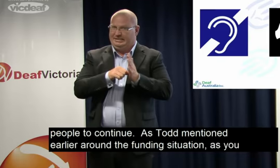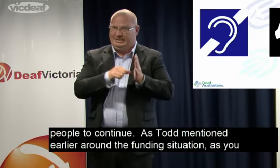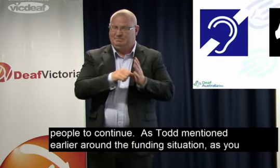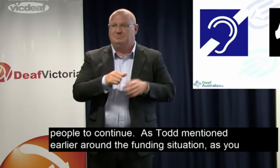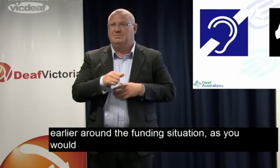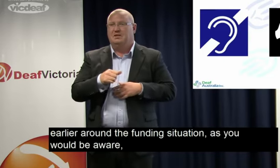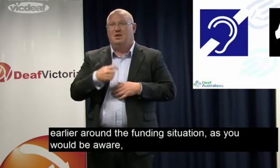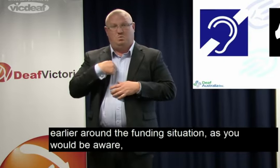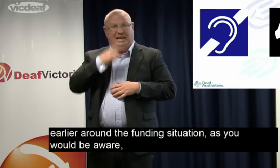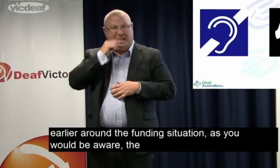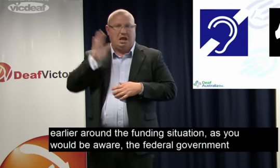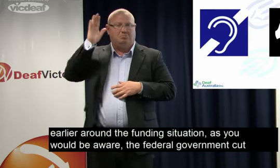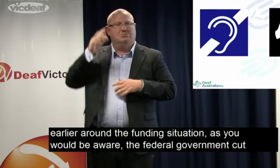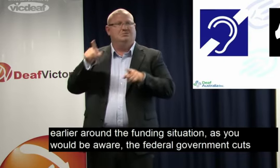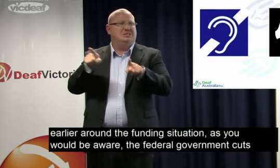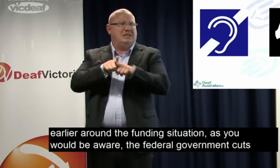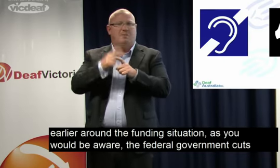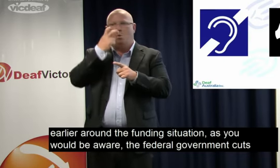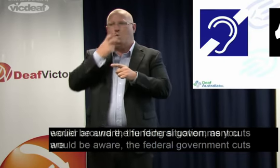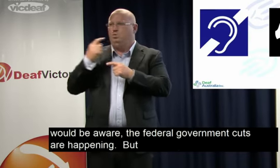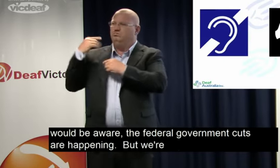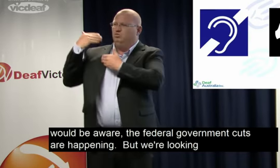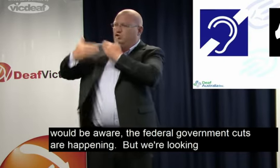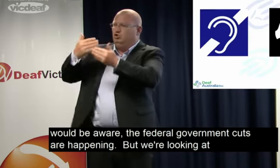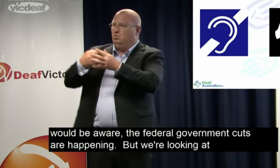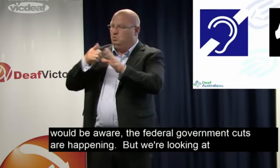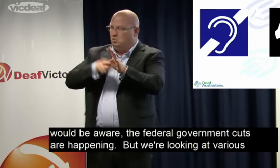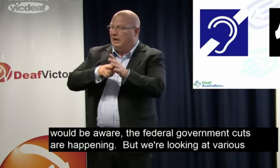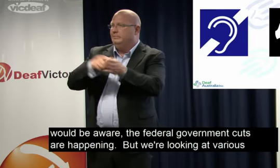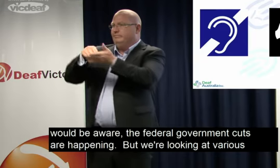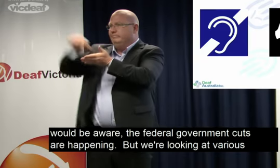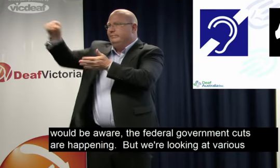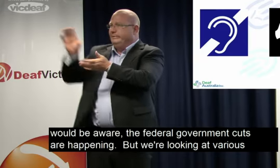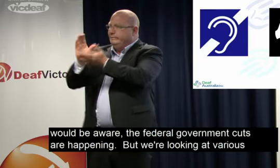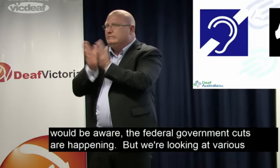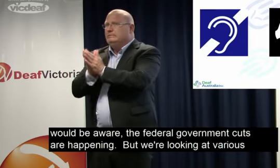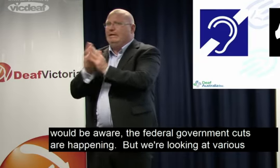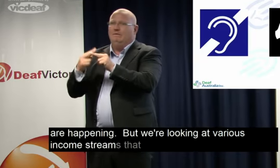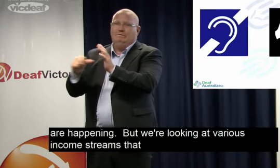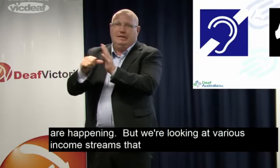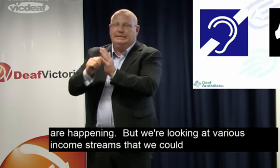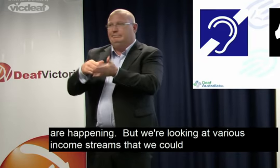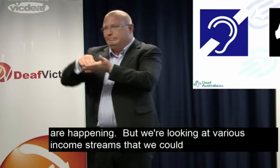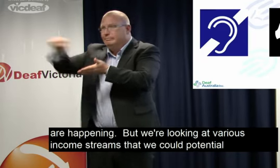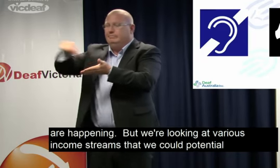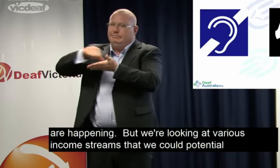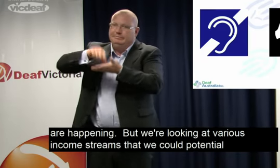happening, and we're looking at various income streams that we could potentially pursue, looking at the traditional ways of asking for